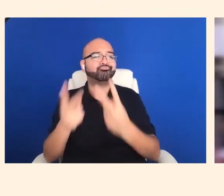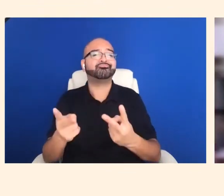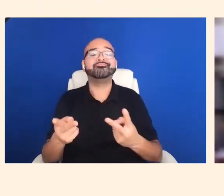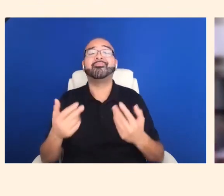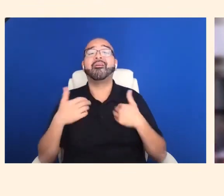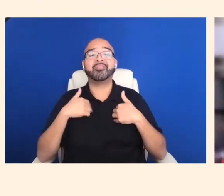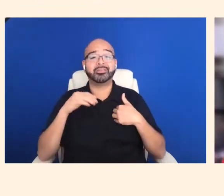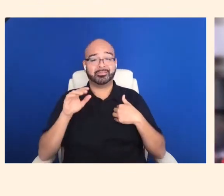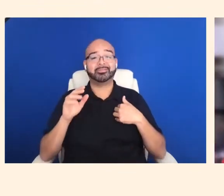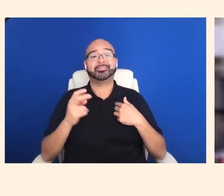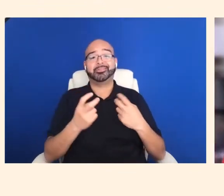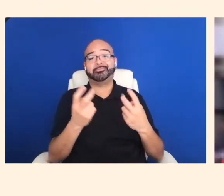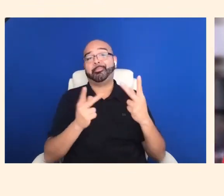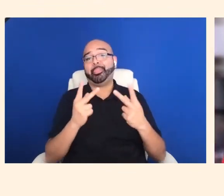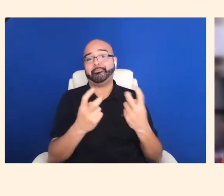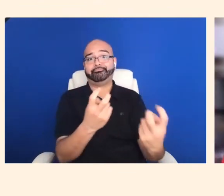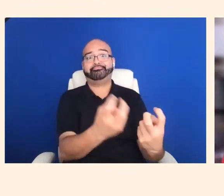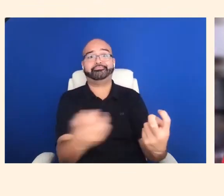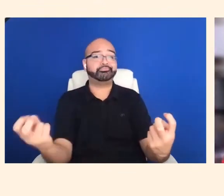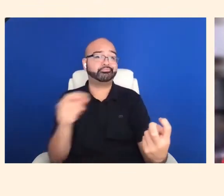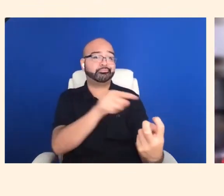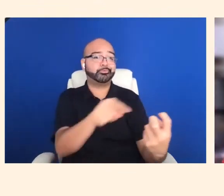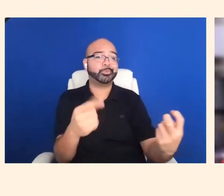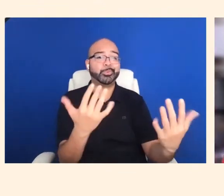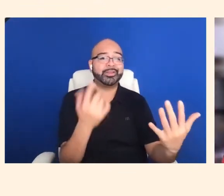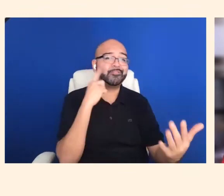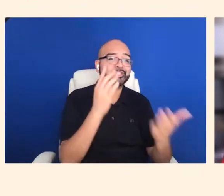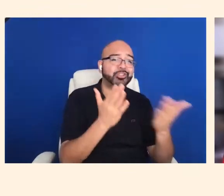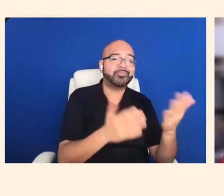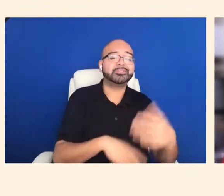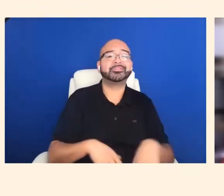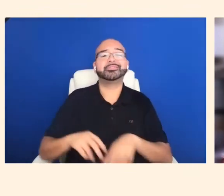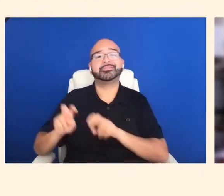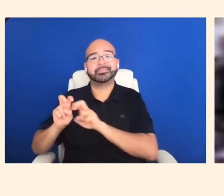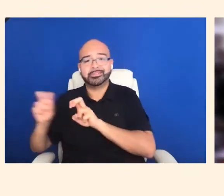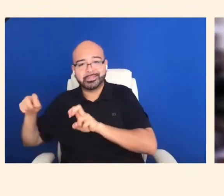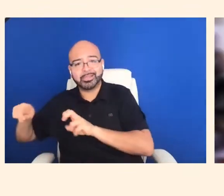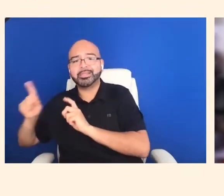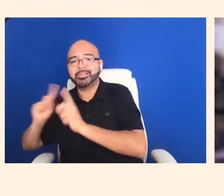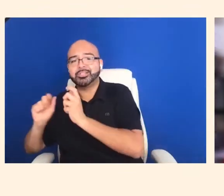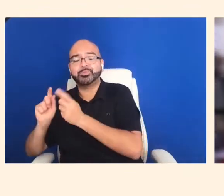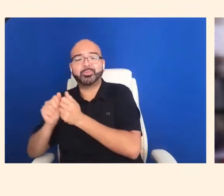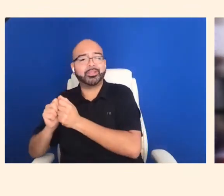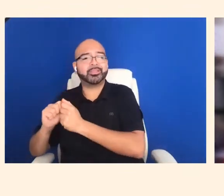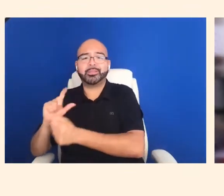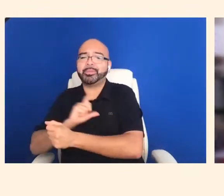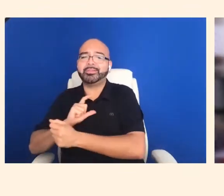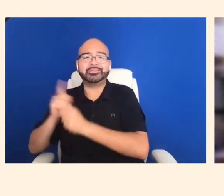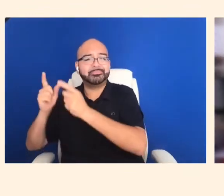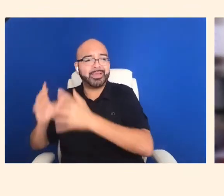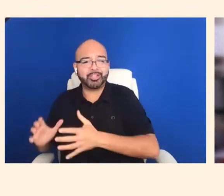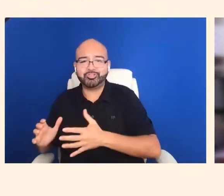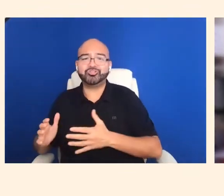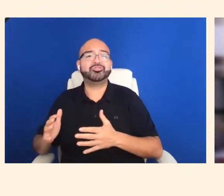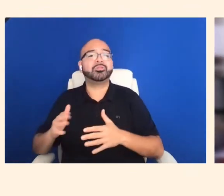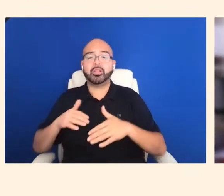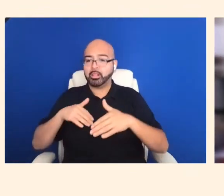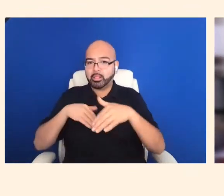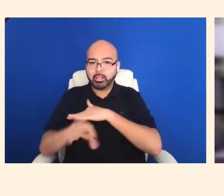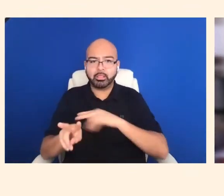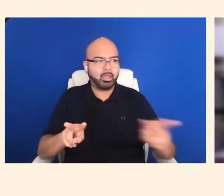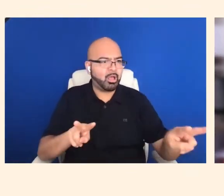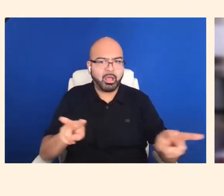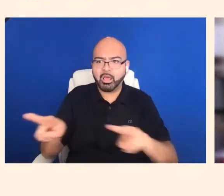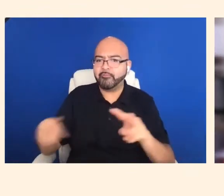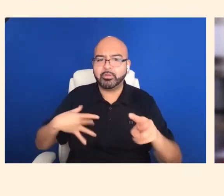6 people waiting for services, 3 people in the back talking to a case manager. Sometimes it's too much. But when you meet people